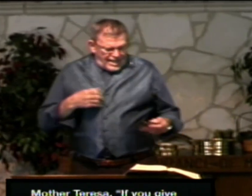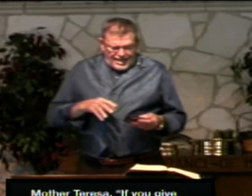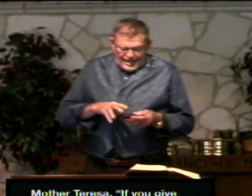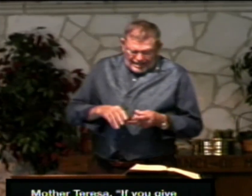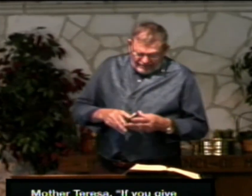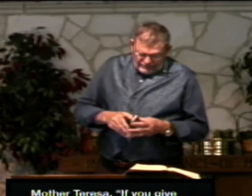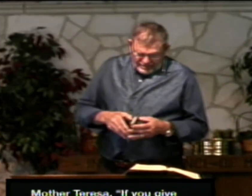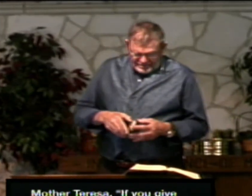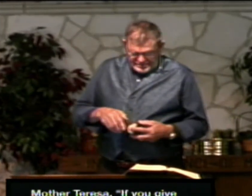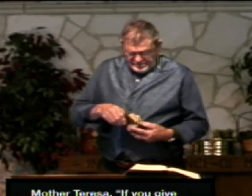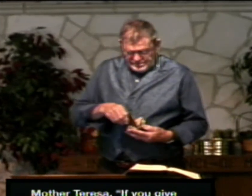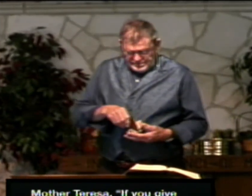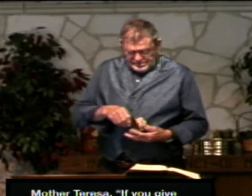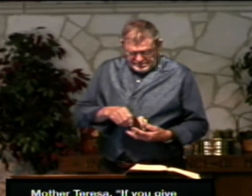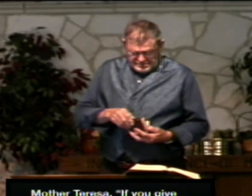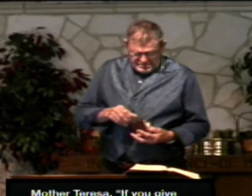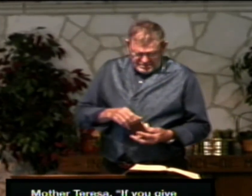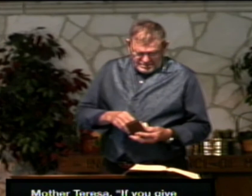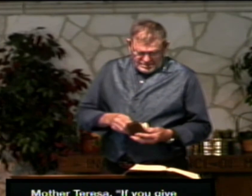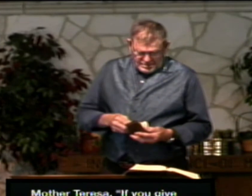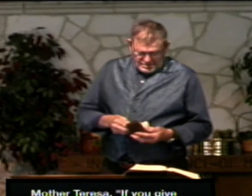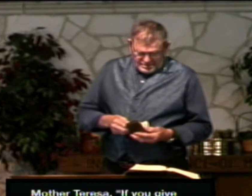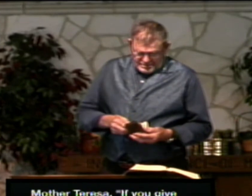today I have